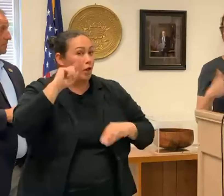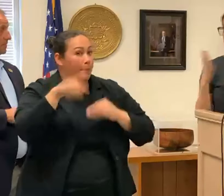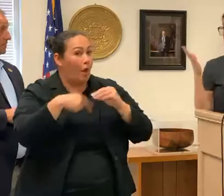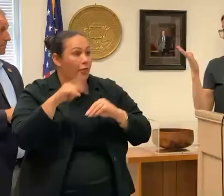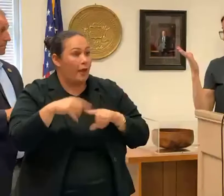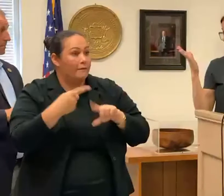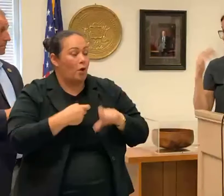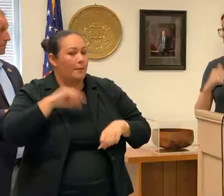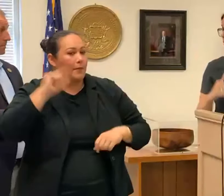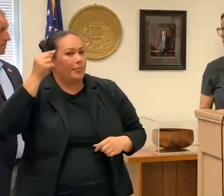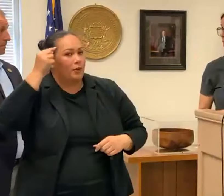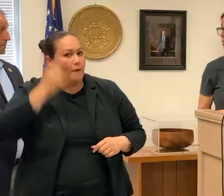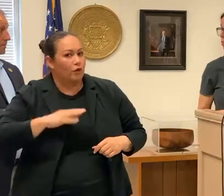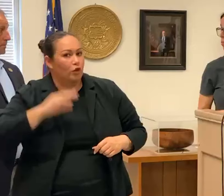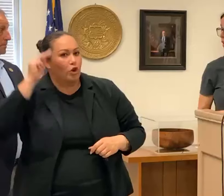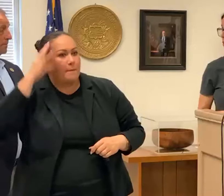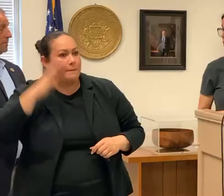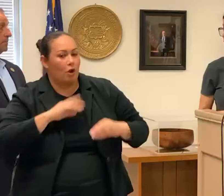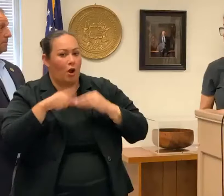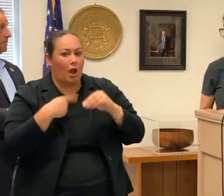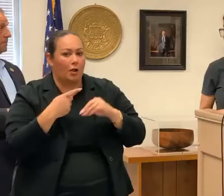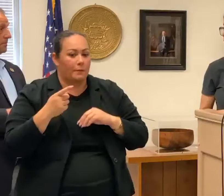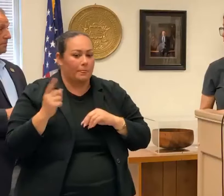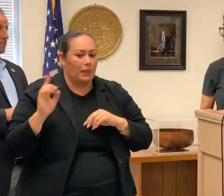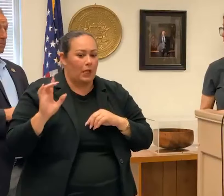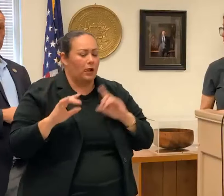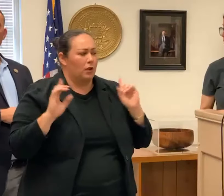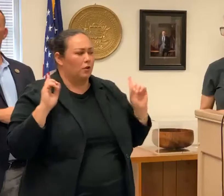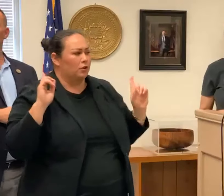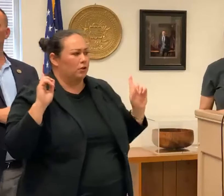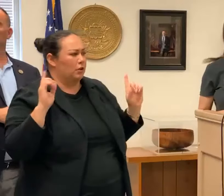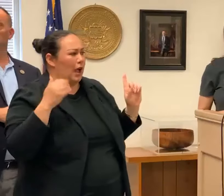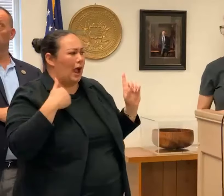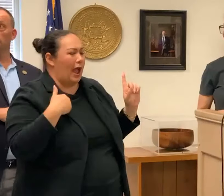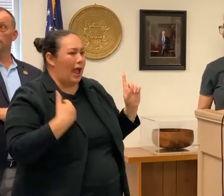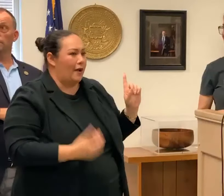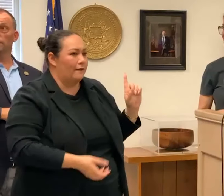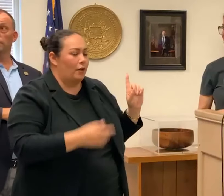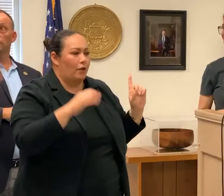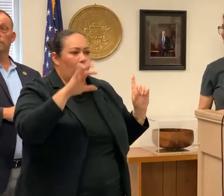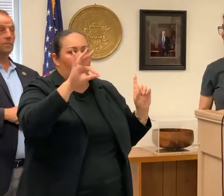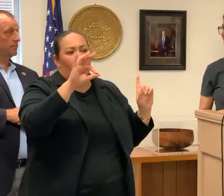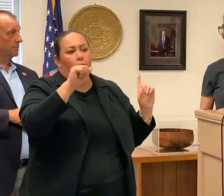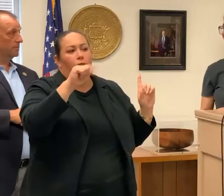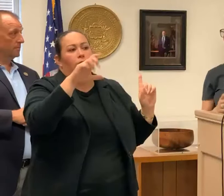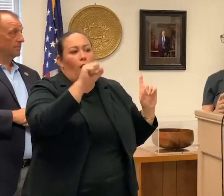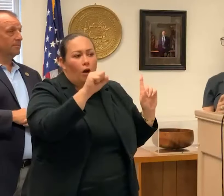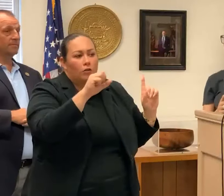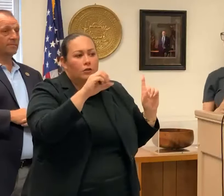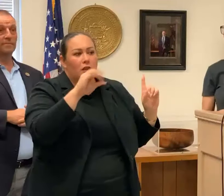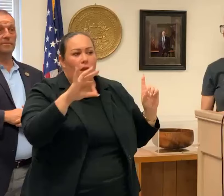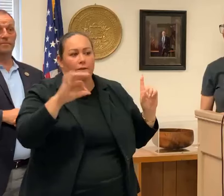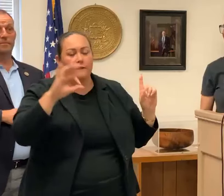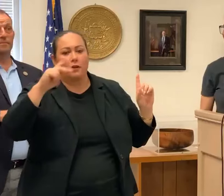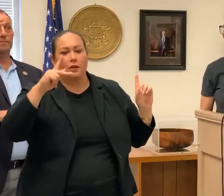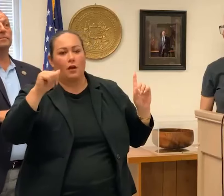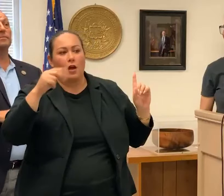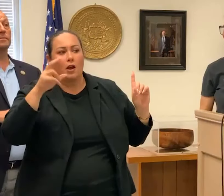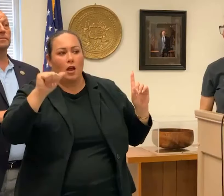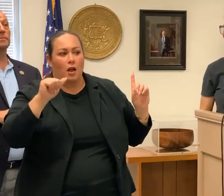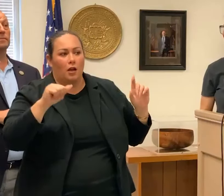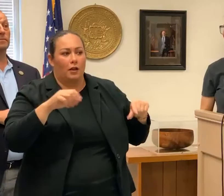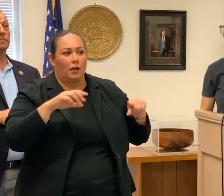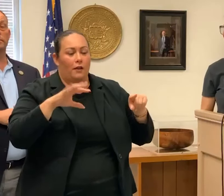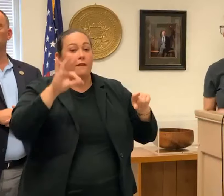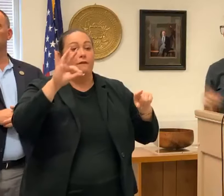governor and the mayor on the morning coordination call. Tell them what NCS is. There's a Falls of Kahana and Sands of Kahana. I just want to make sure we're talking about the right